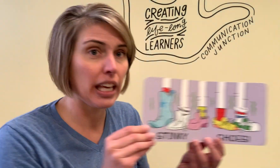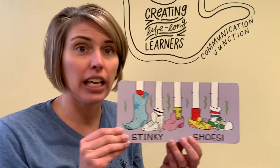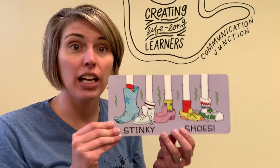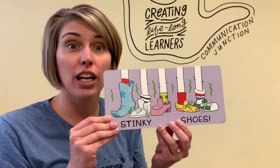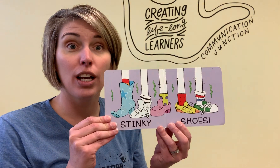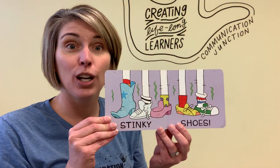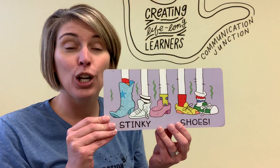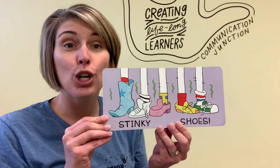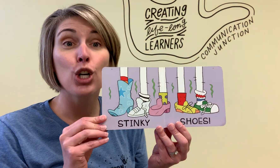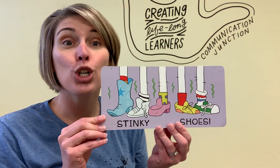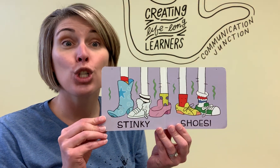stinky